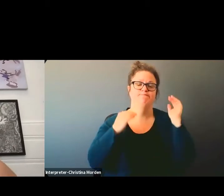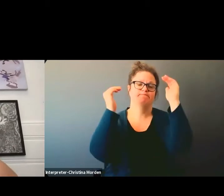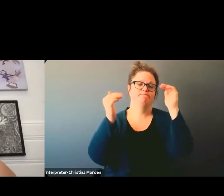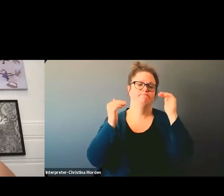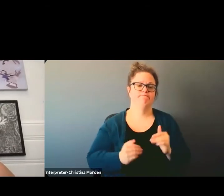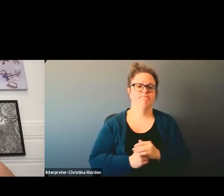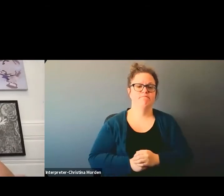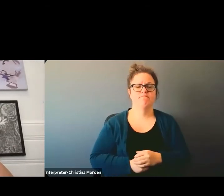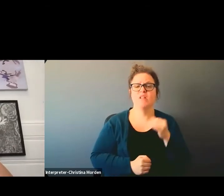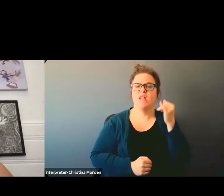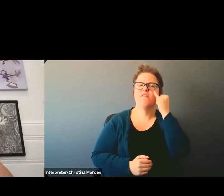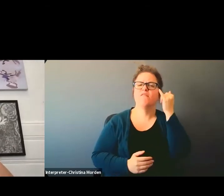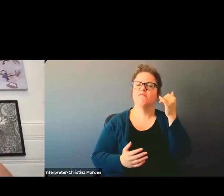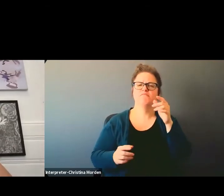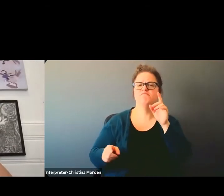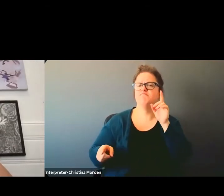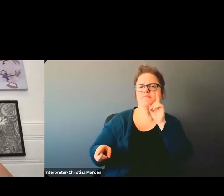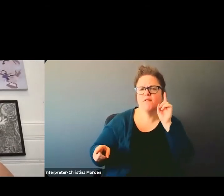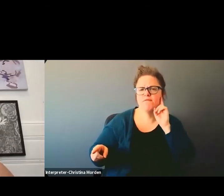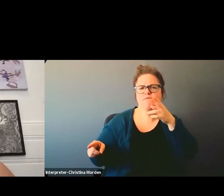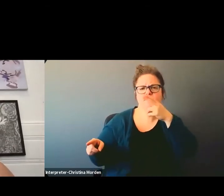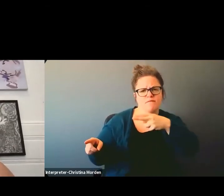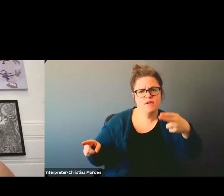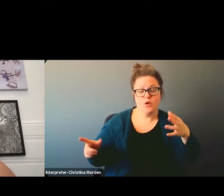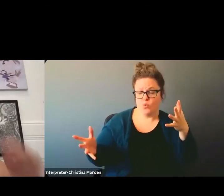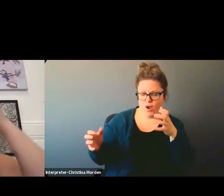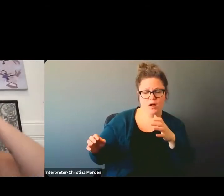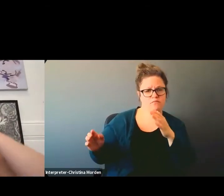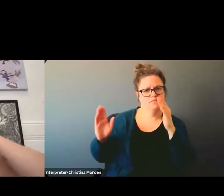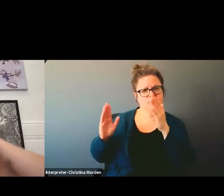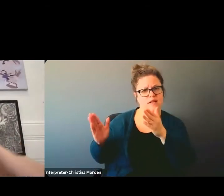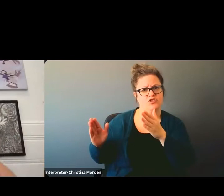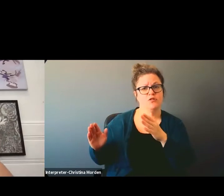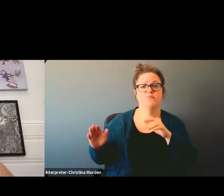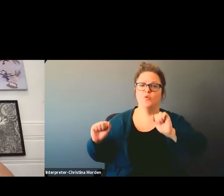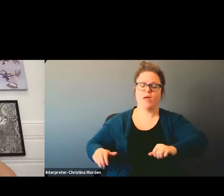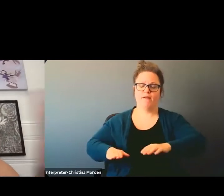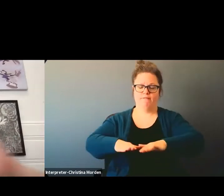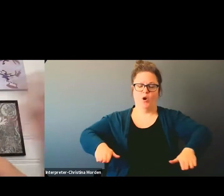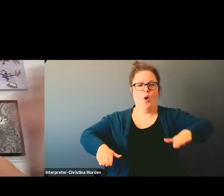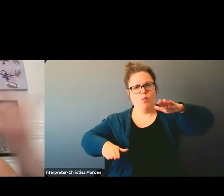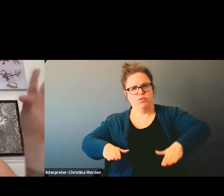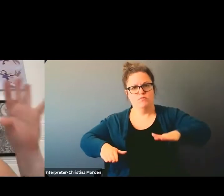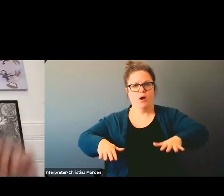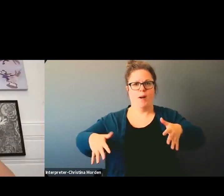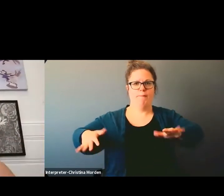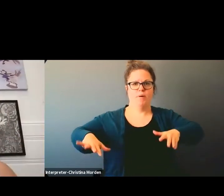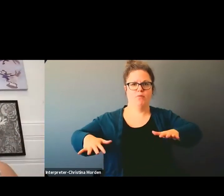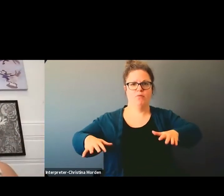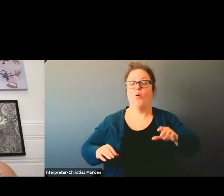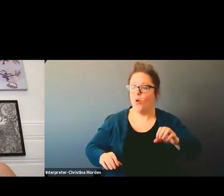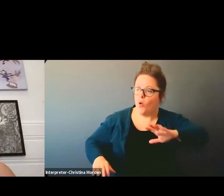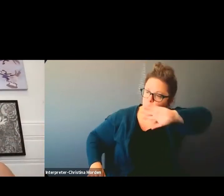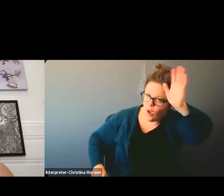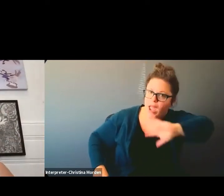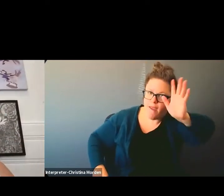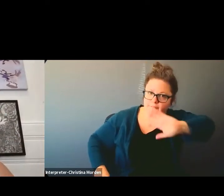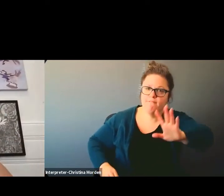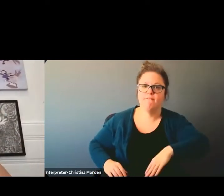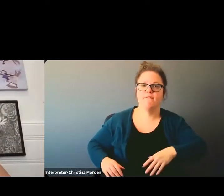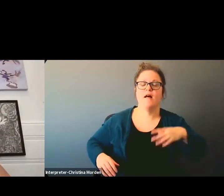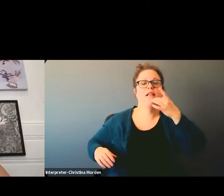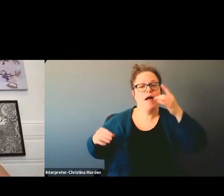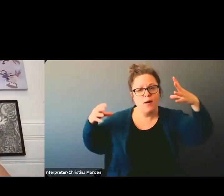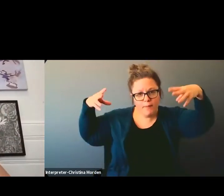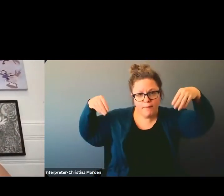trying to get the attention of someone or a group who are deaf individuals, you can stomp on the floor, you can wave, flash the lights,